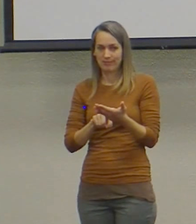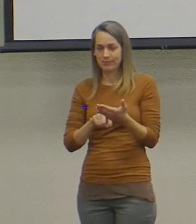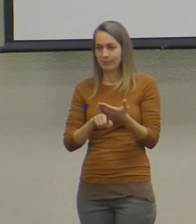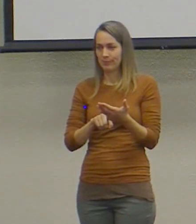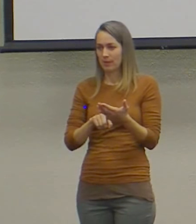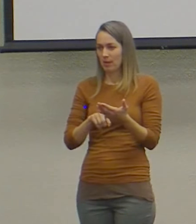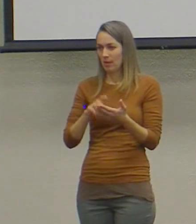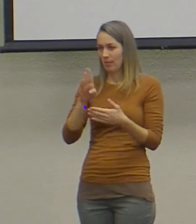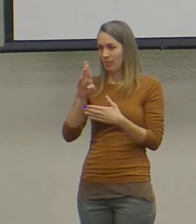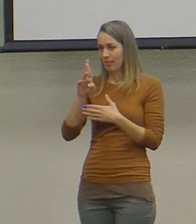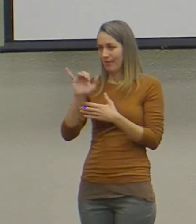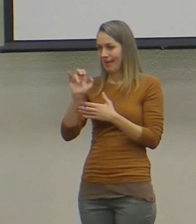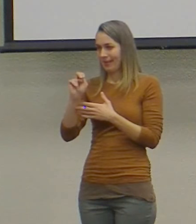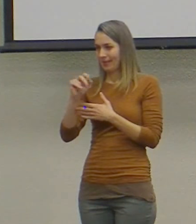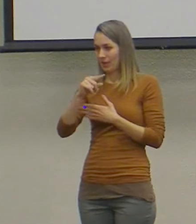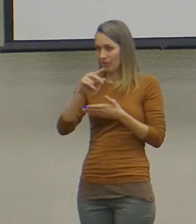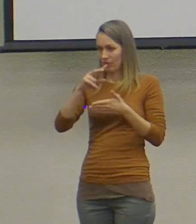morning,